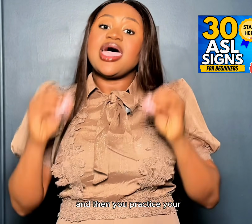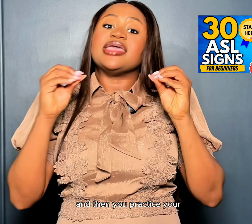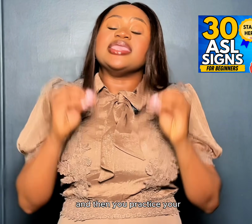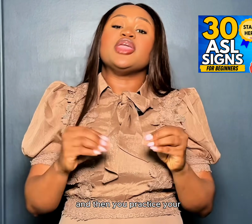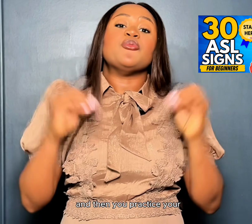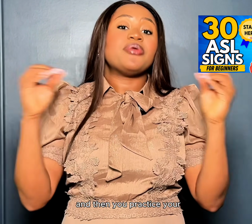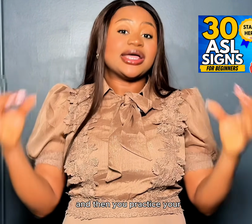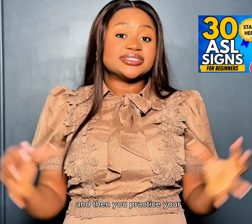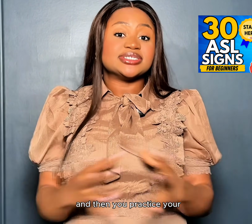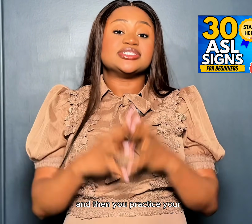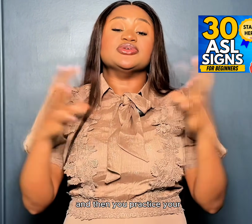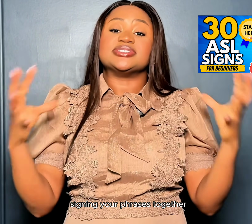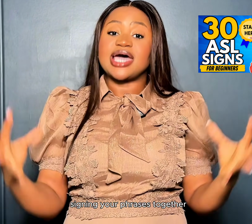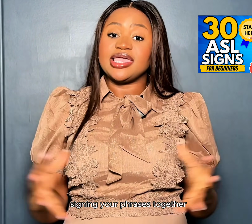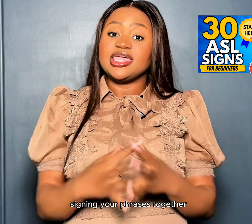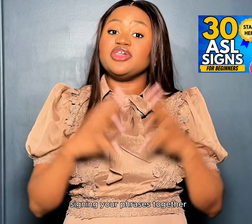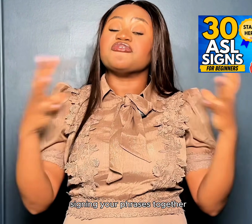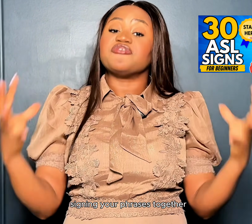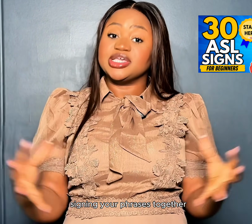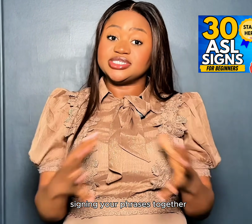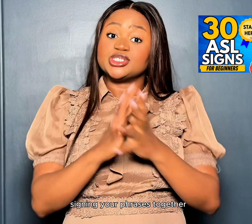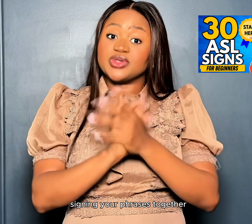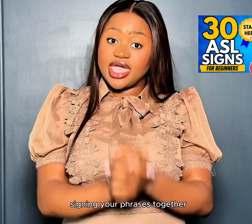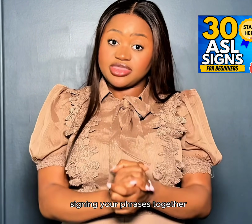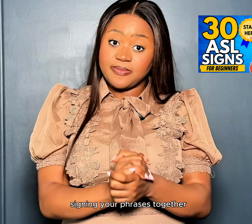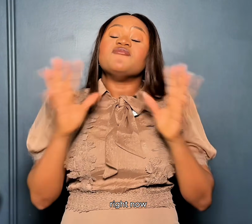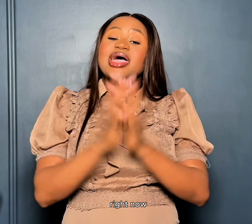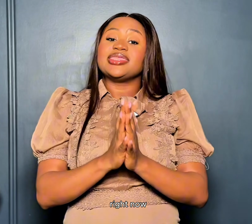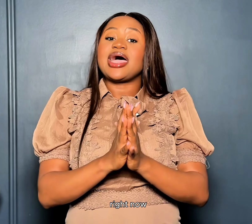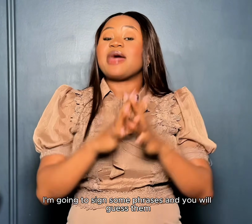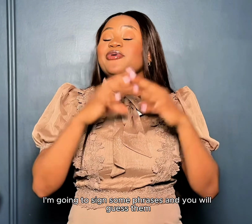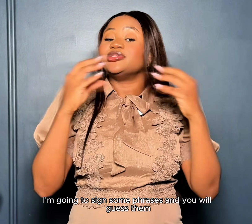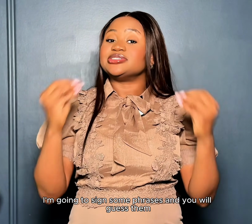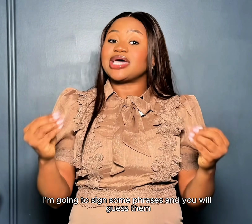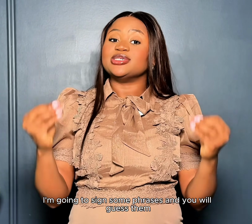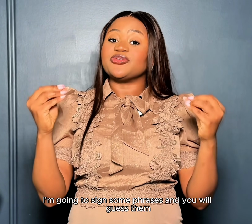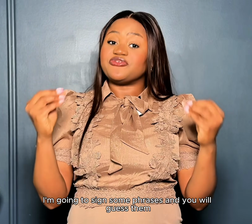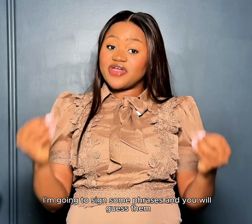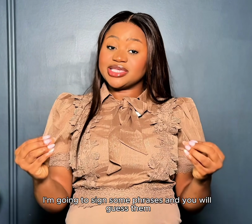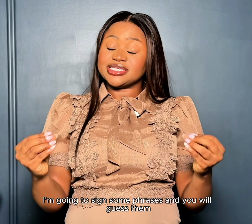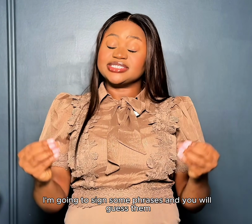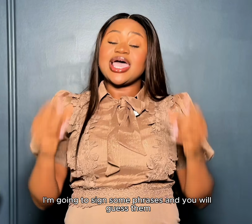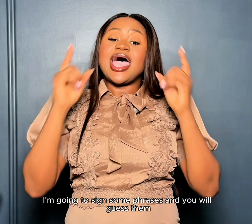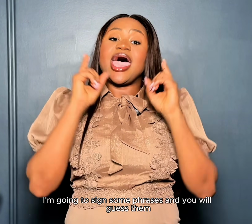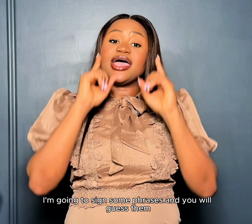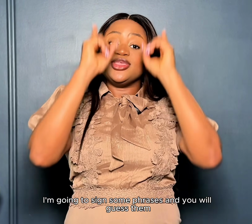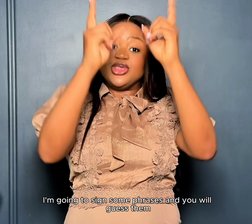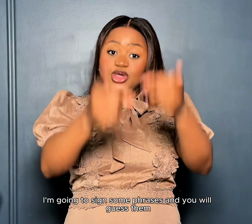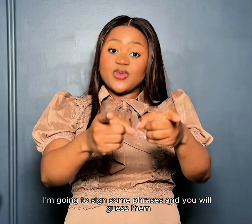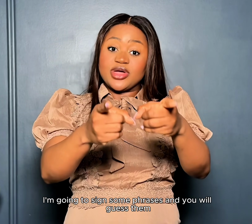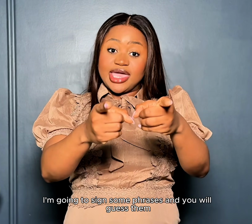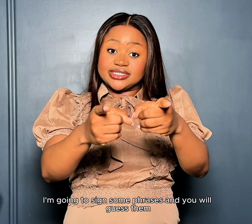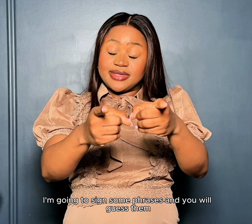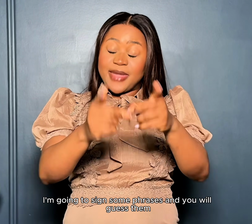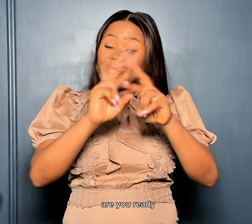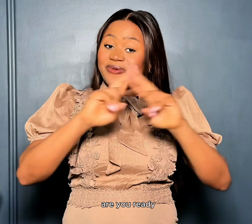and then you practice your signing your phrases together. Right now I'm going to sign some phrases and you will guess them. Are you